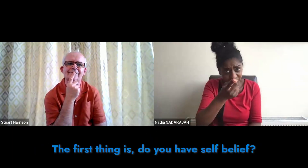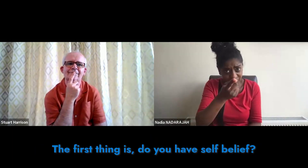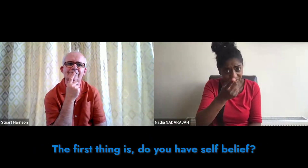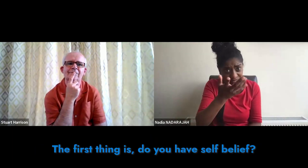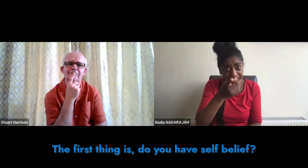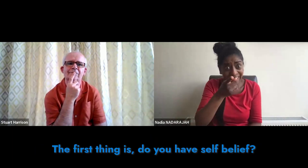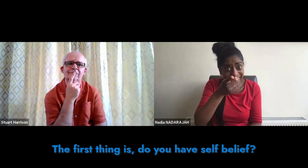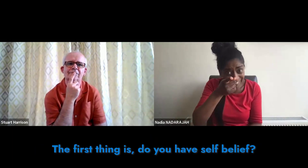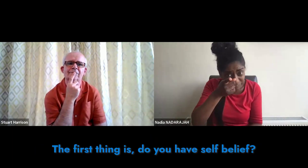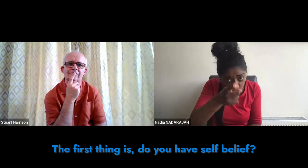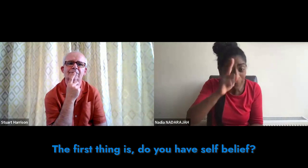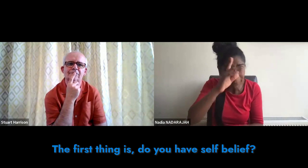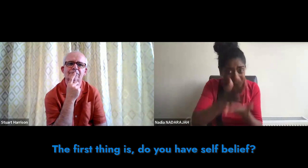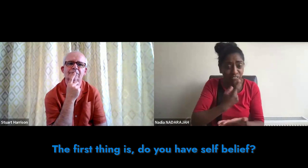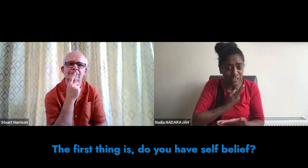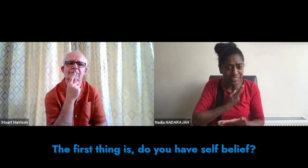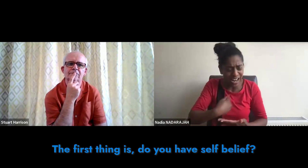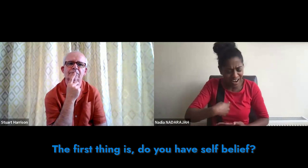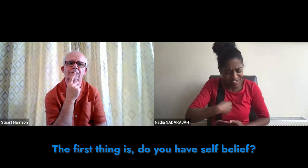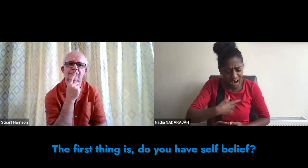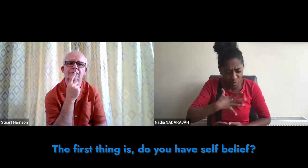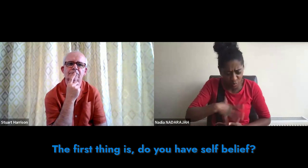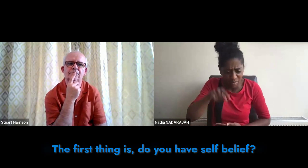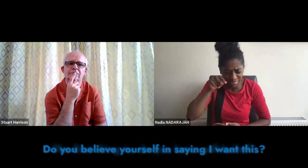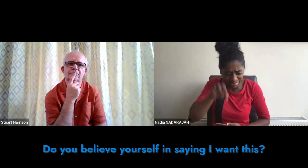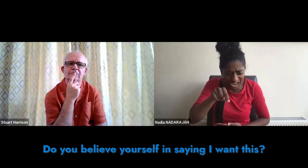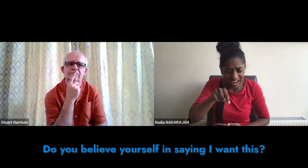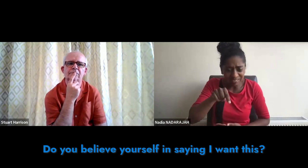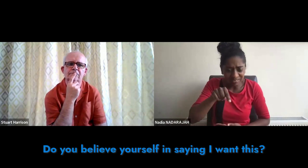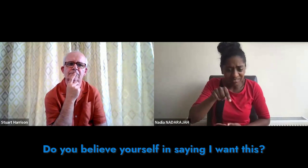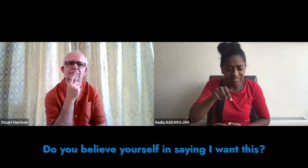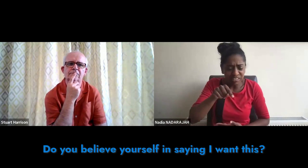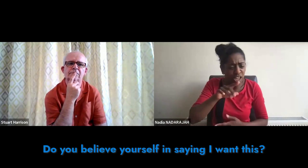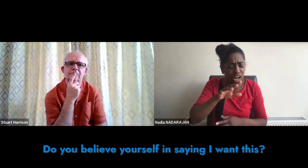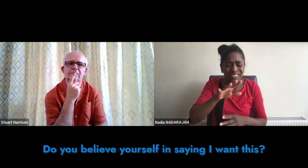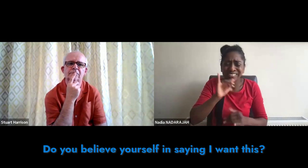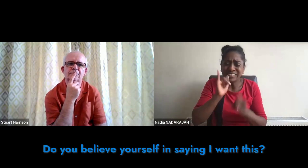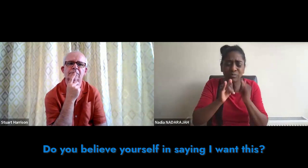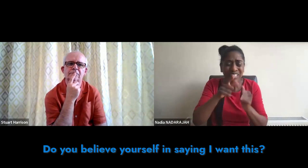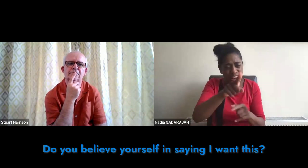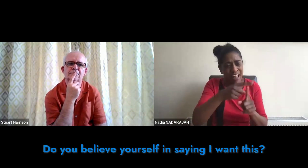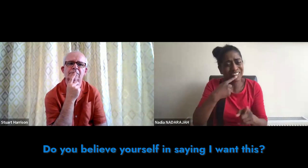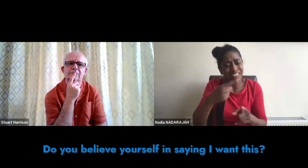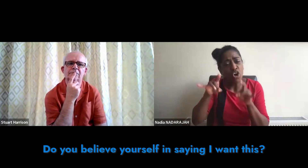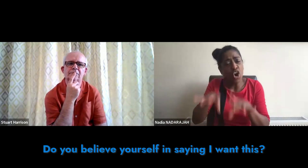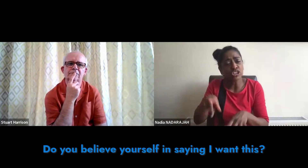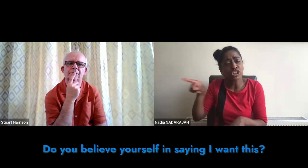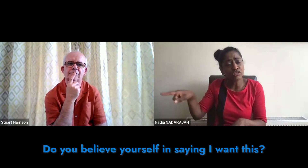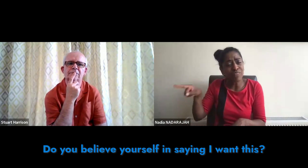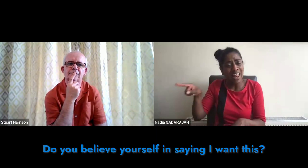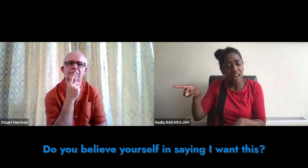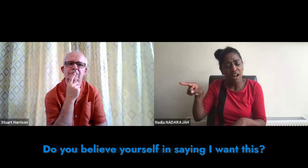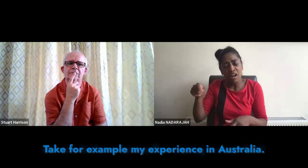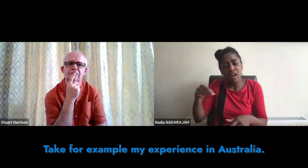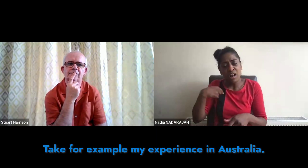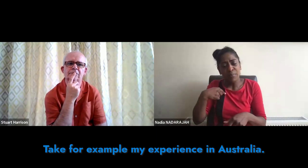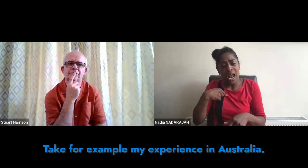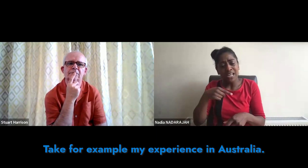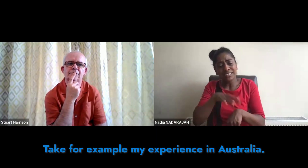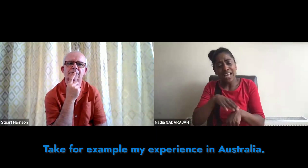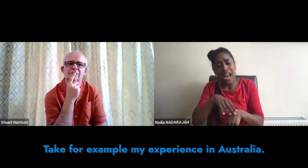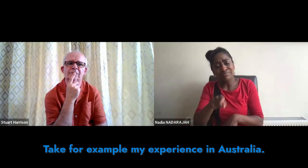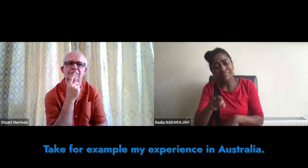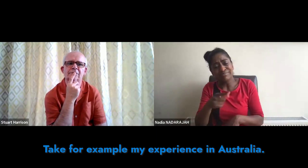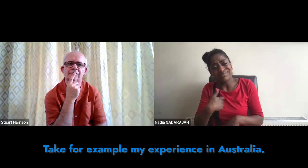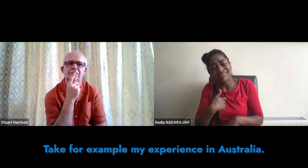The first thing is, do you have self-belief? Do you believe yourself in saying, I want this? Take,